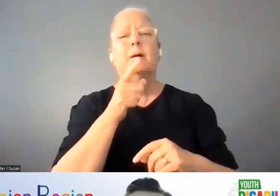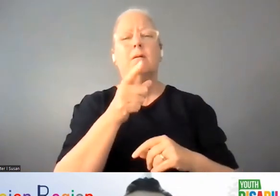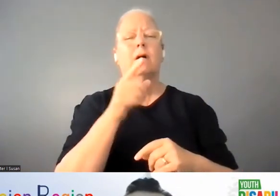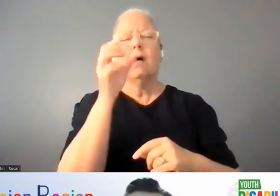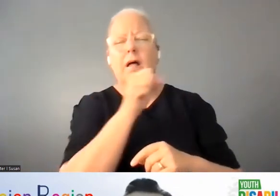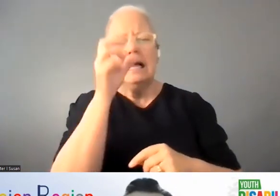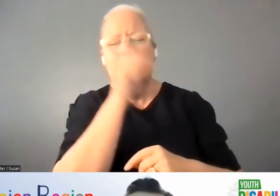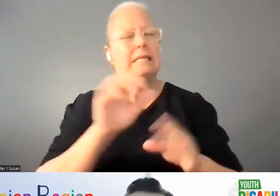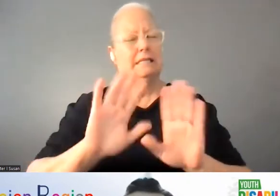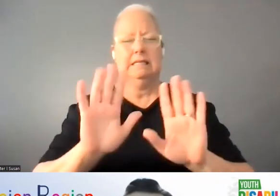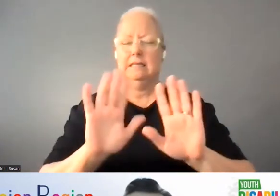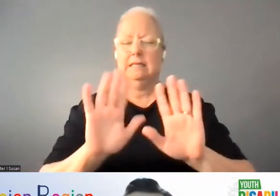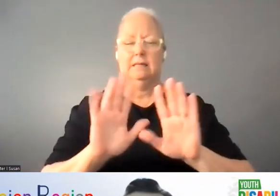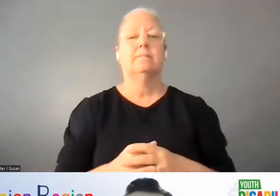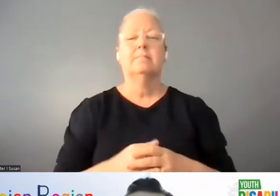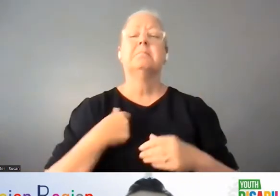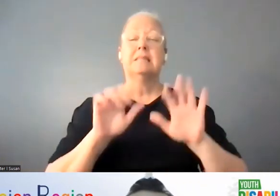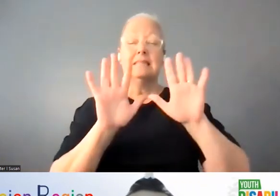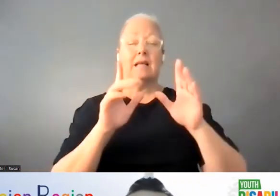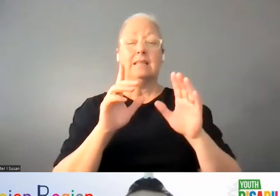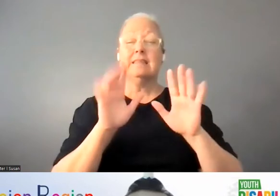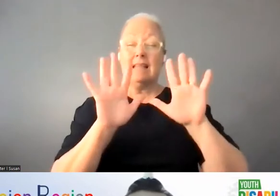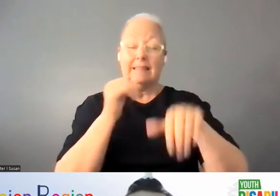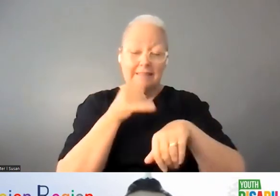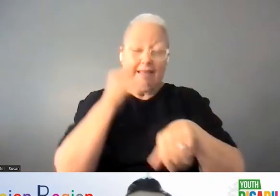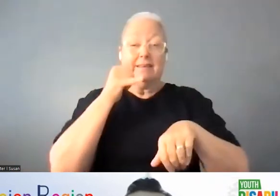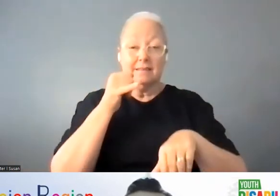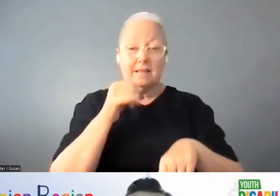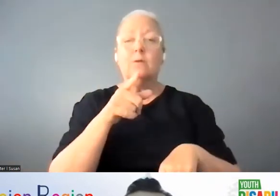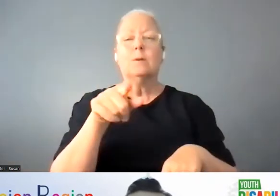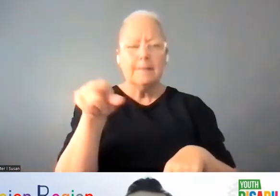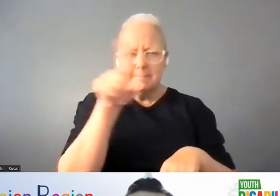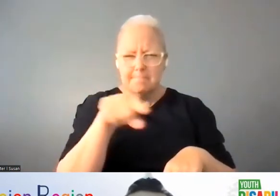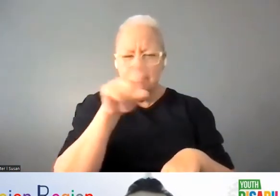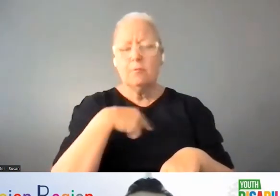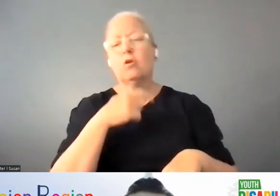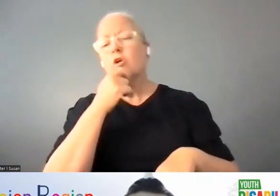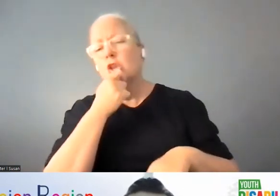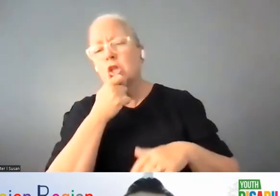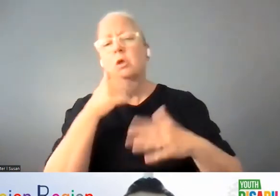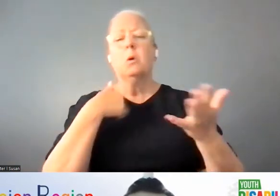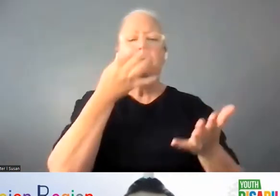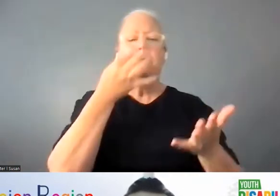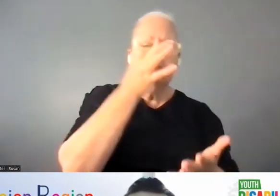So let's take 10 seconds so you can start the language of your own choice in the language options.